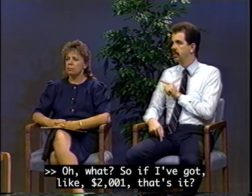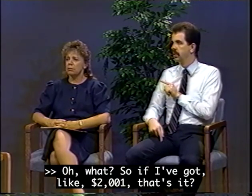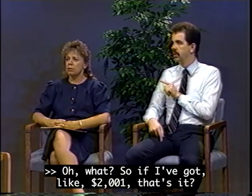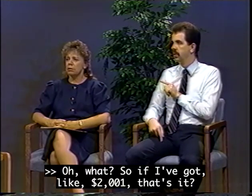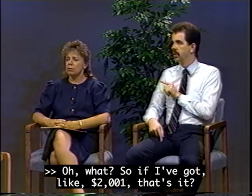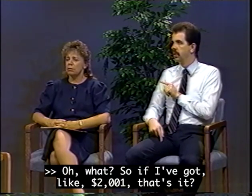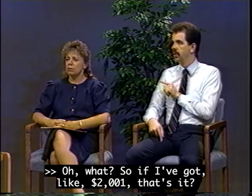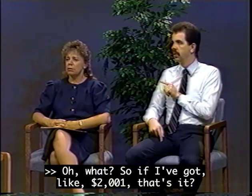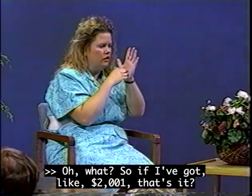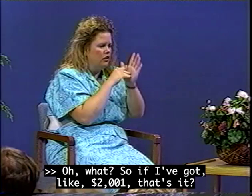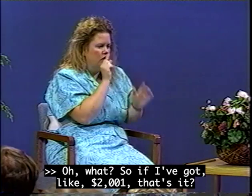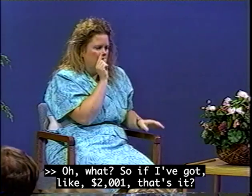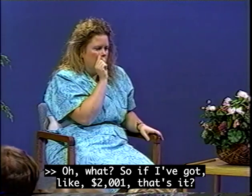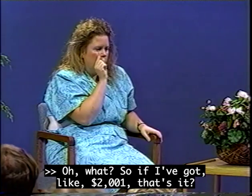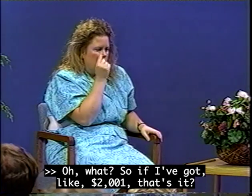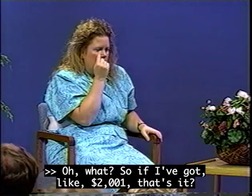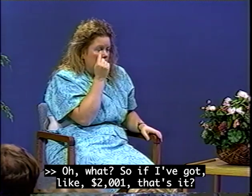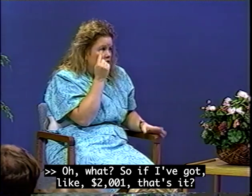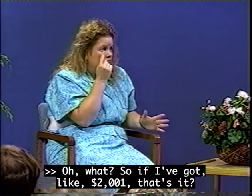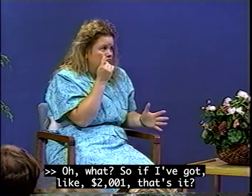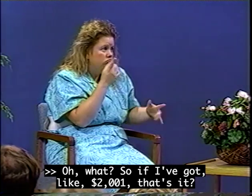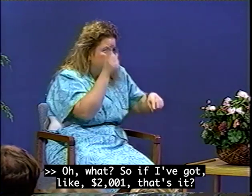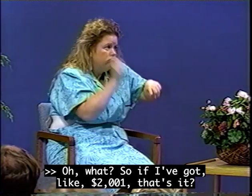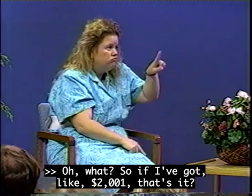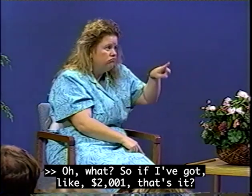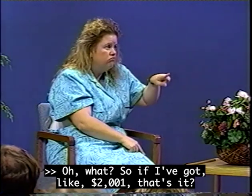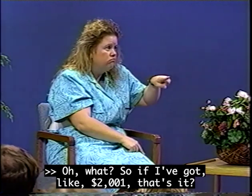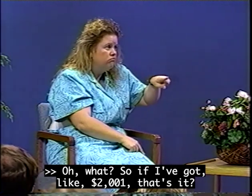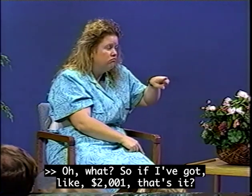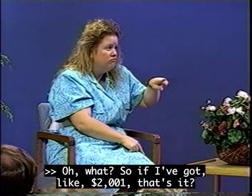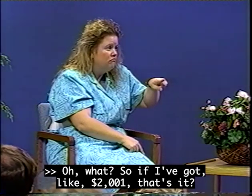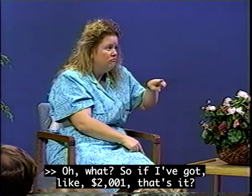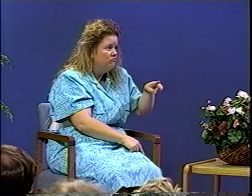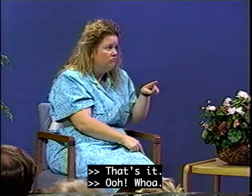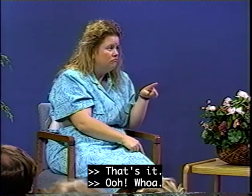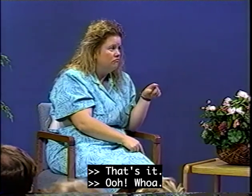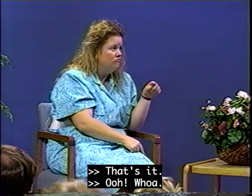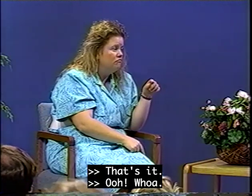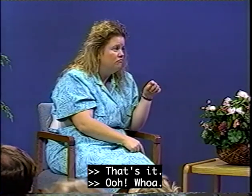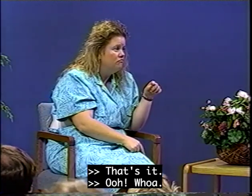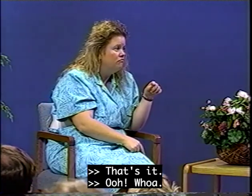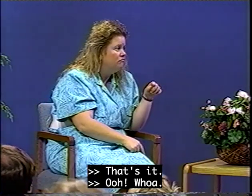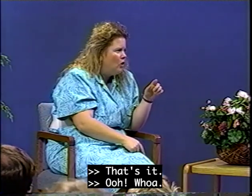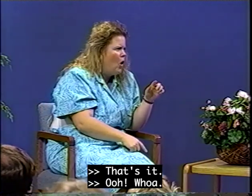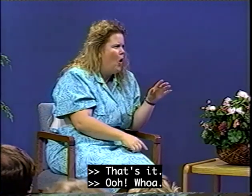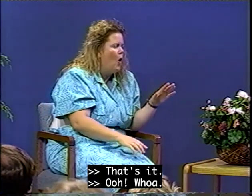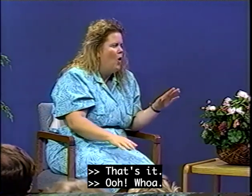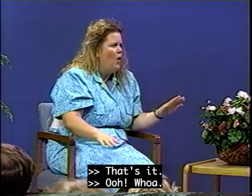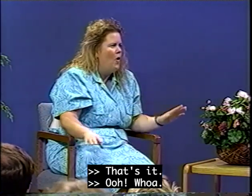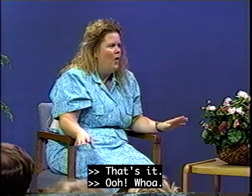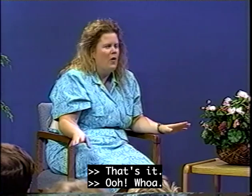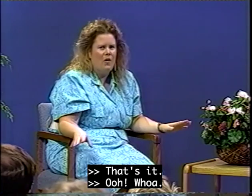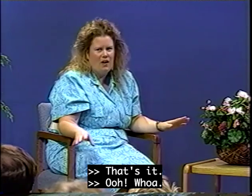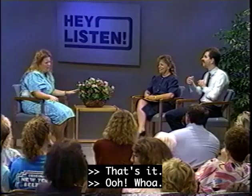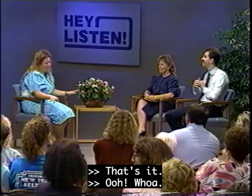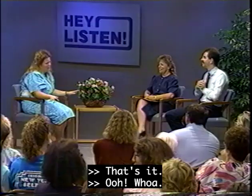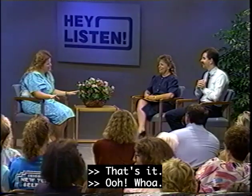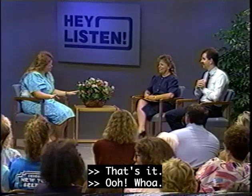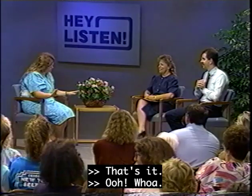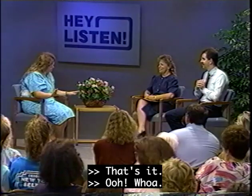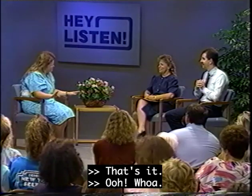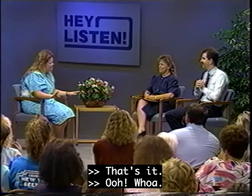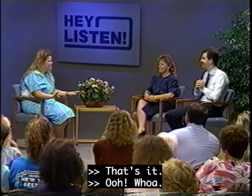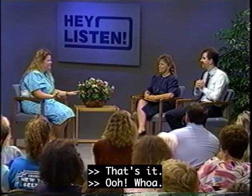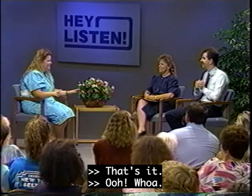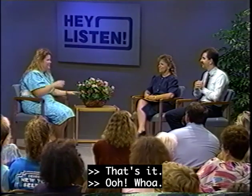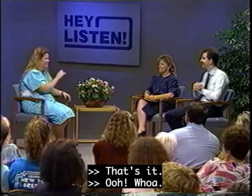Oh, what? So if I've got like $2,001, that's it? That's it. Woo!